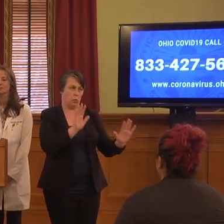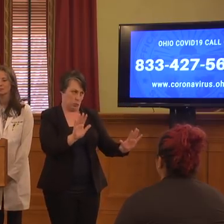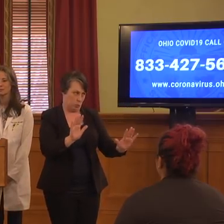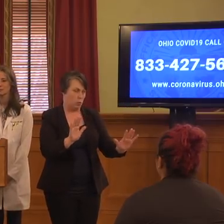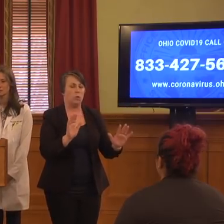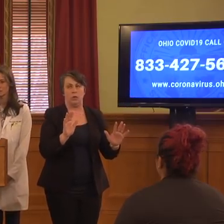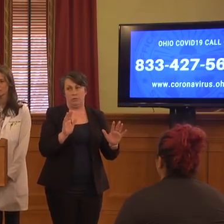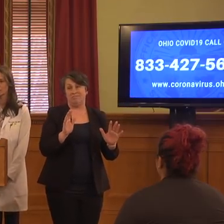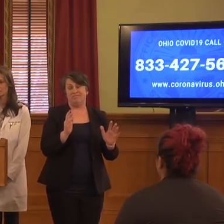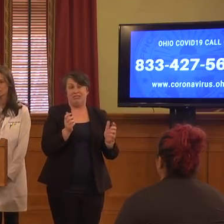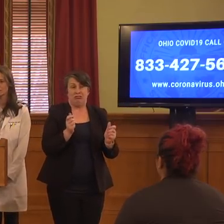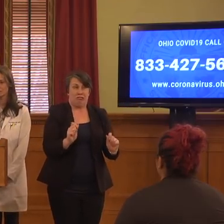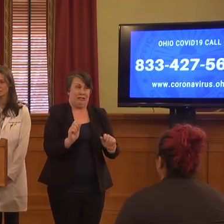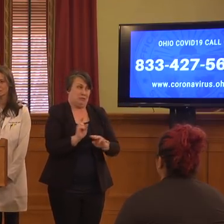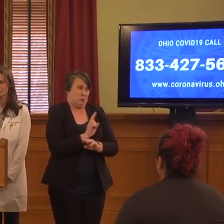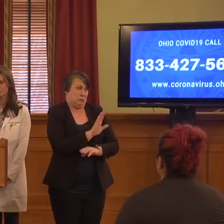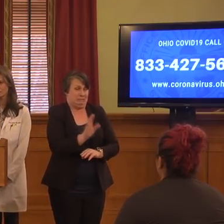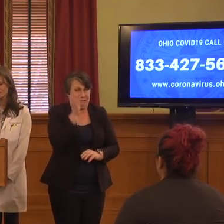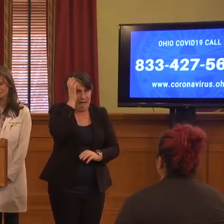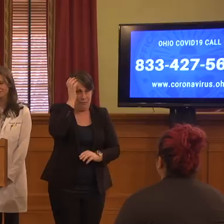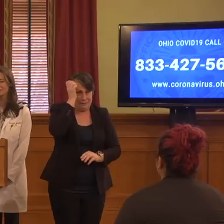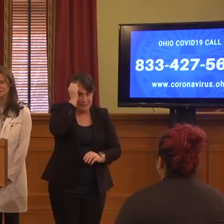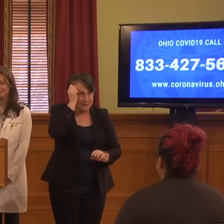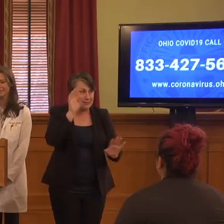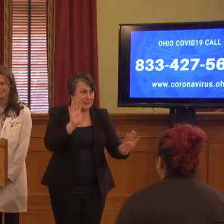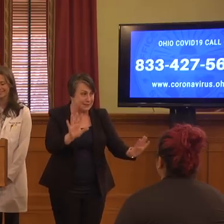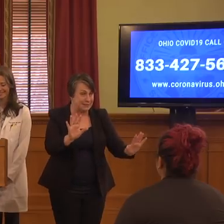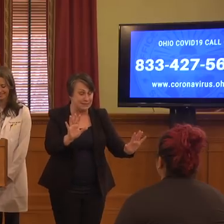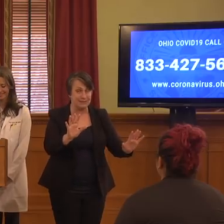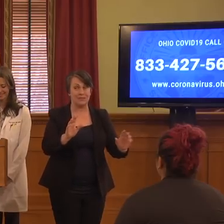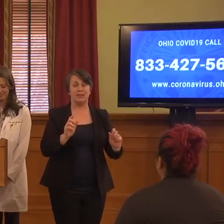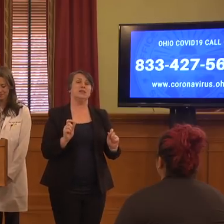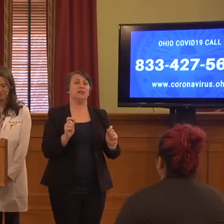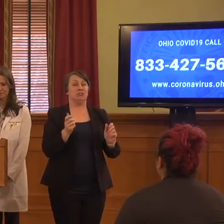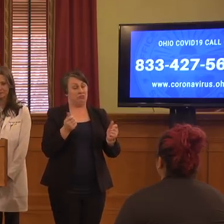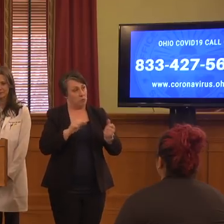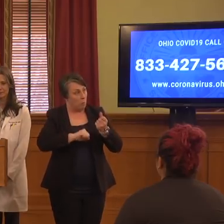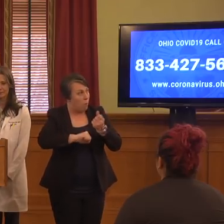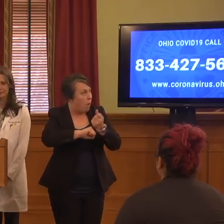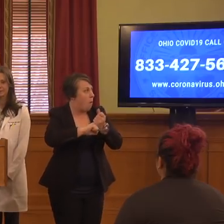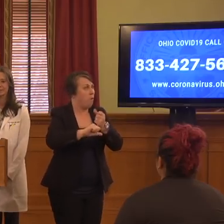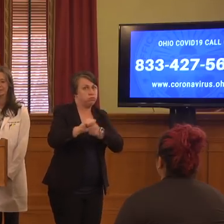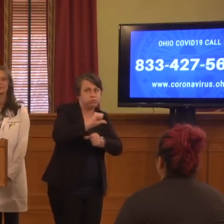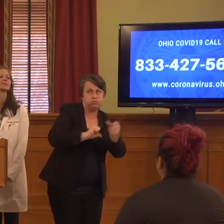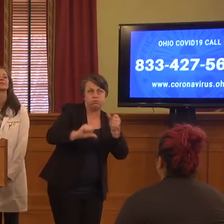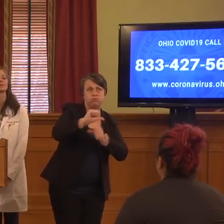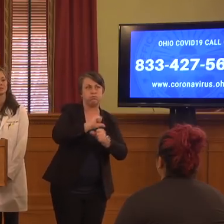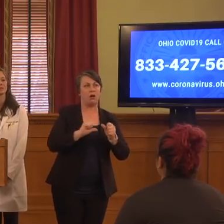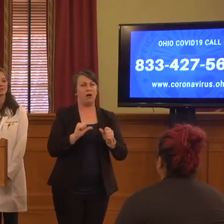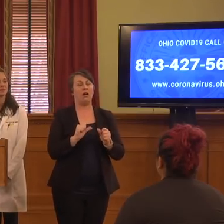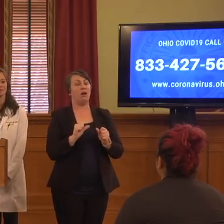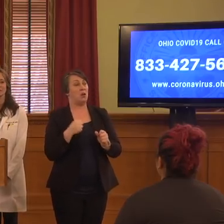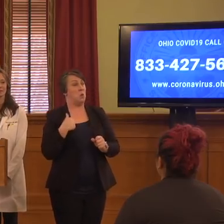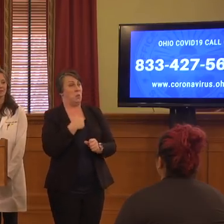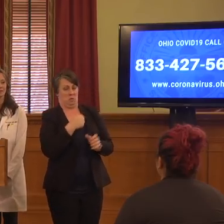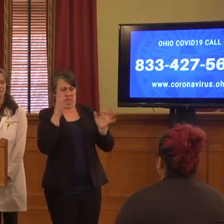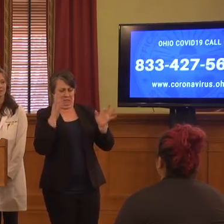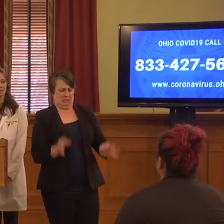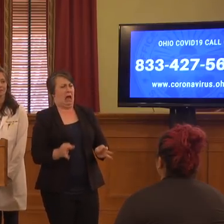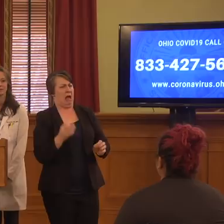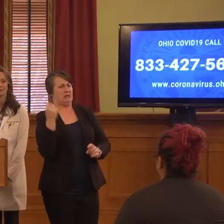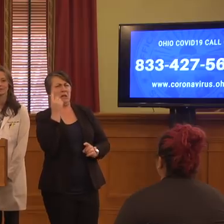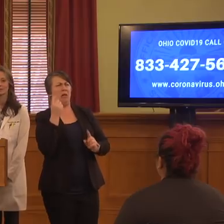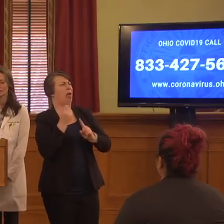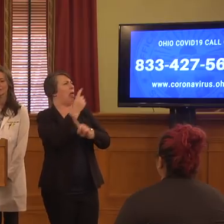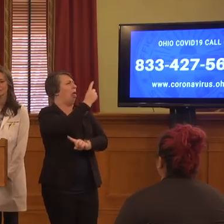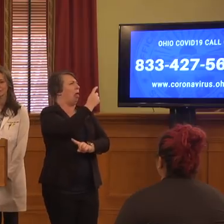about this. We're all in this together. No one's going to impose some crazy regulation that makes no sense. We're going to